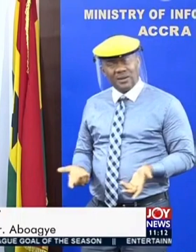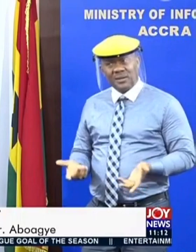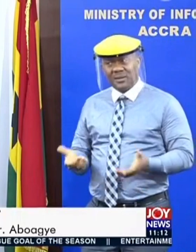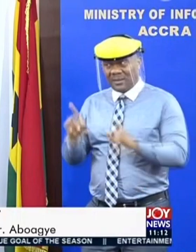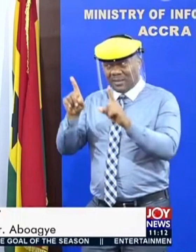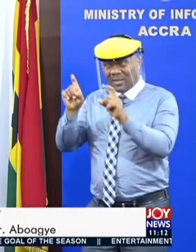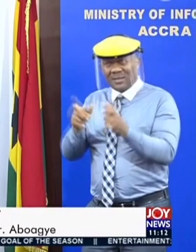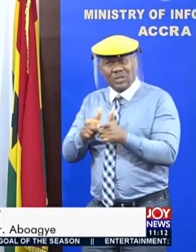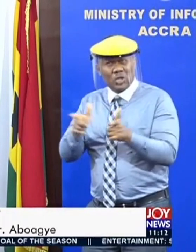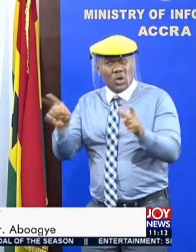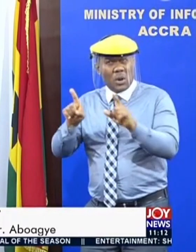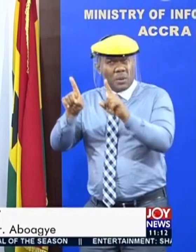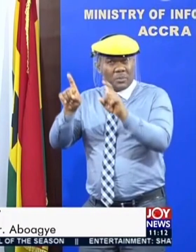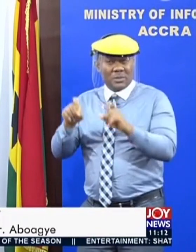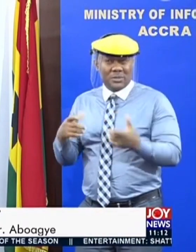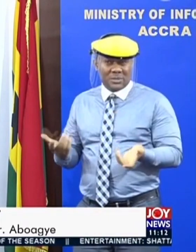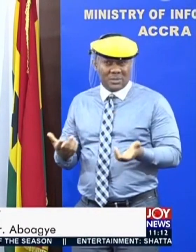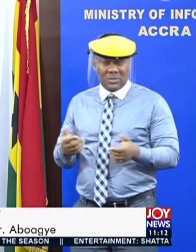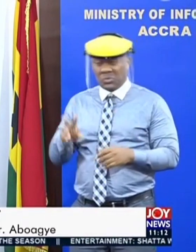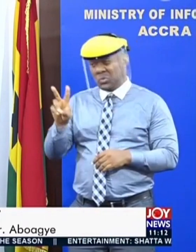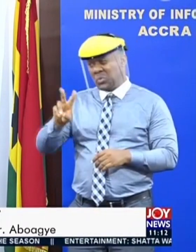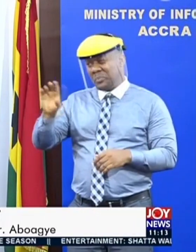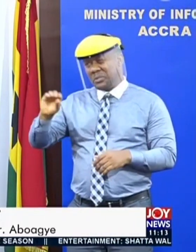because we're doing a larger group.